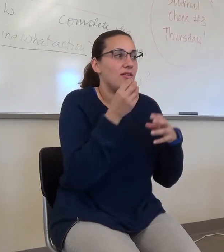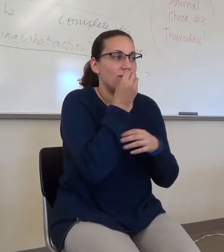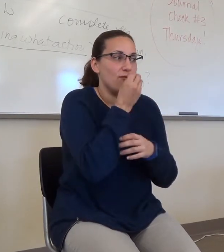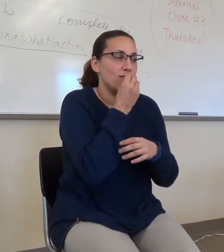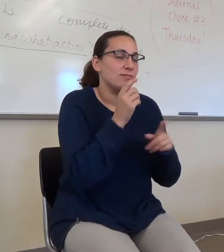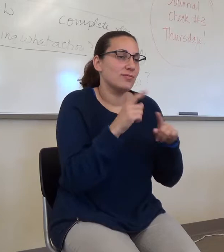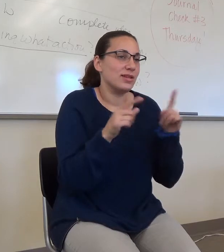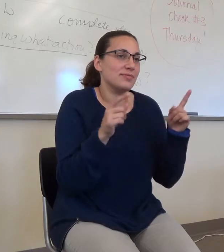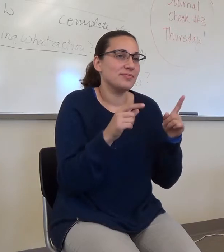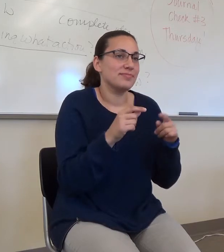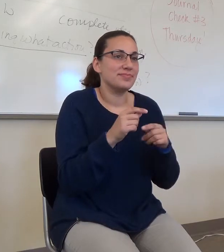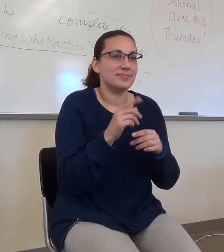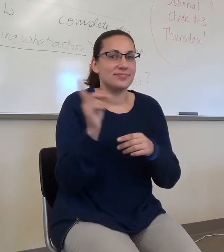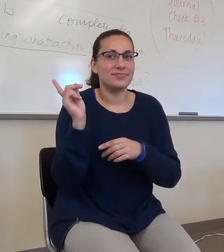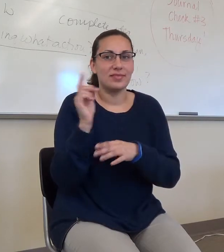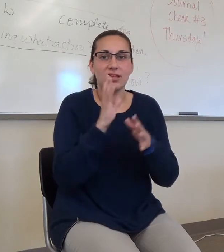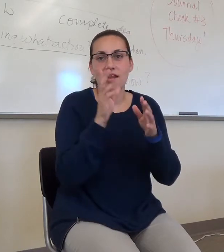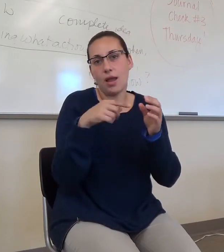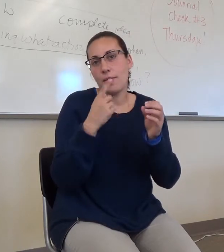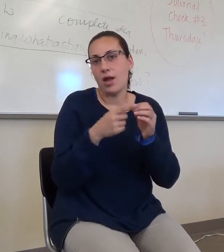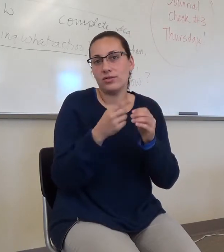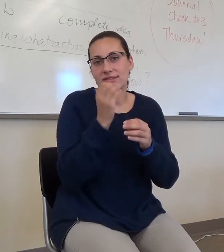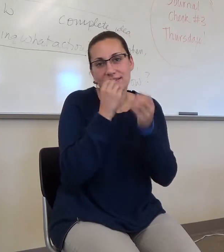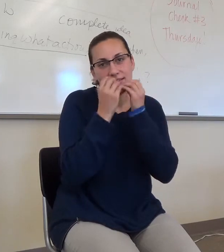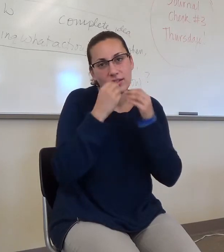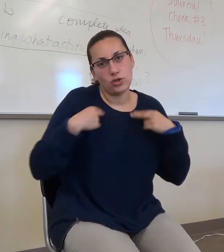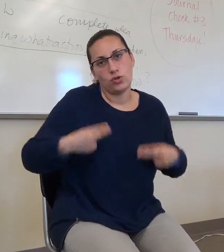all references to cannibalism. Okay.